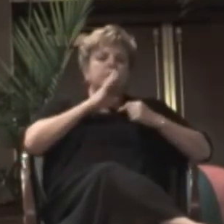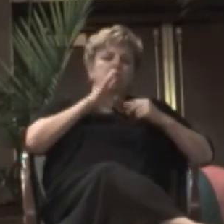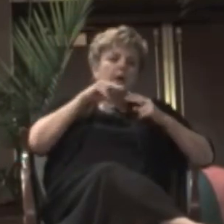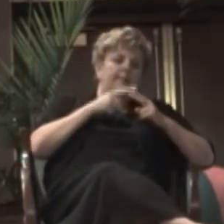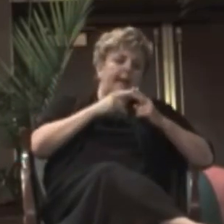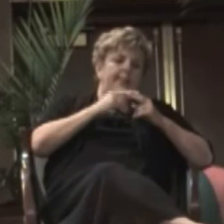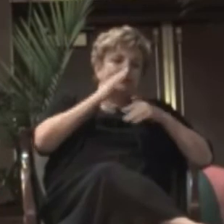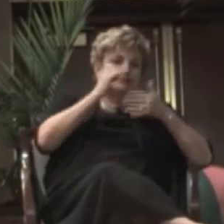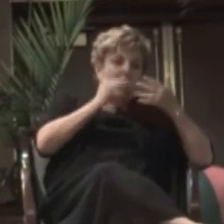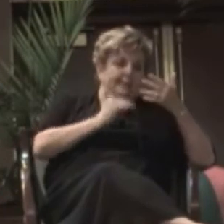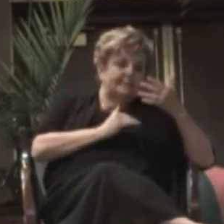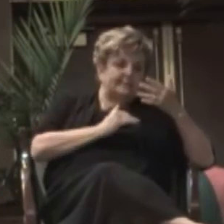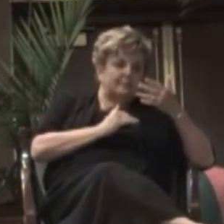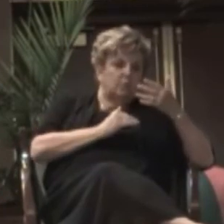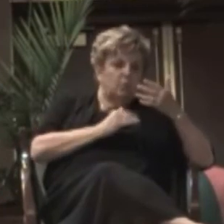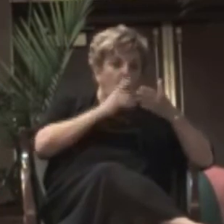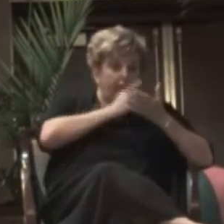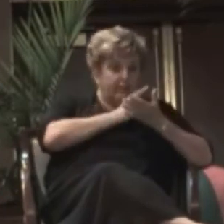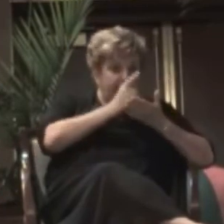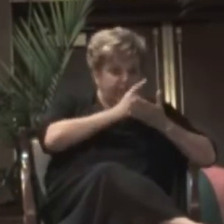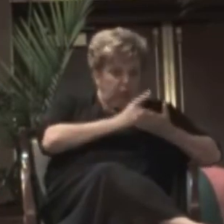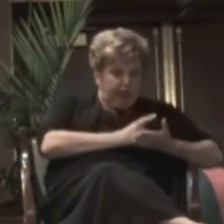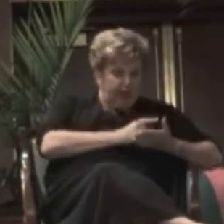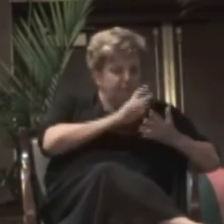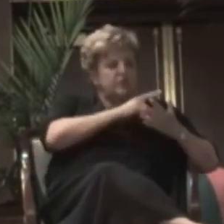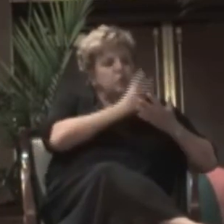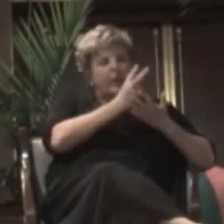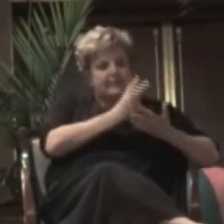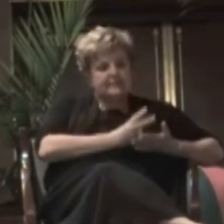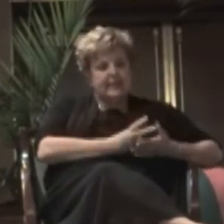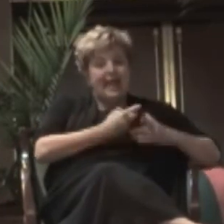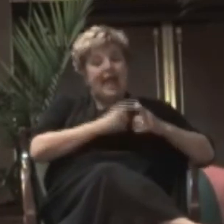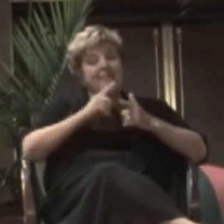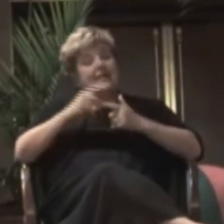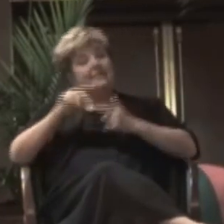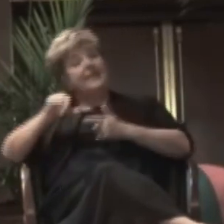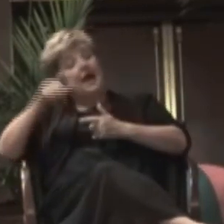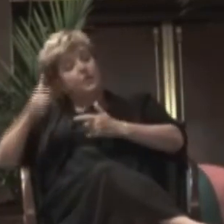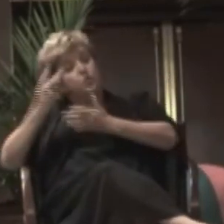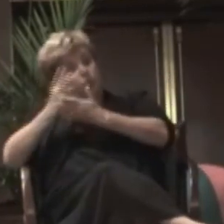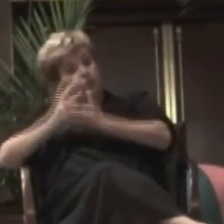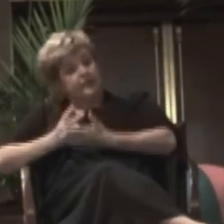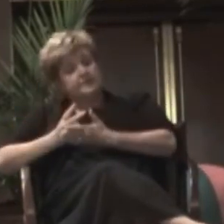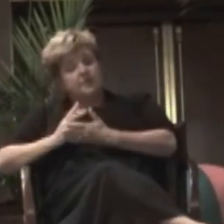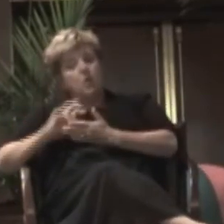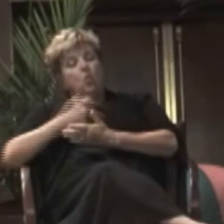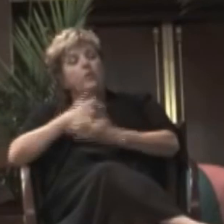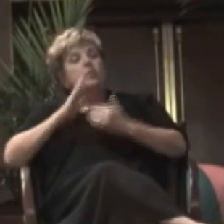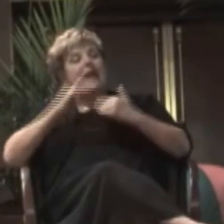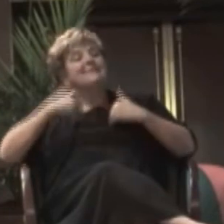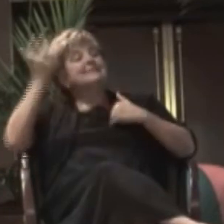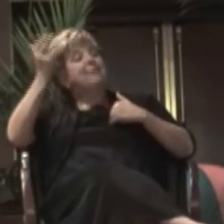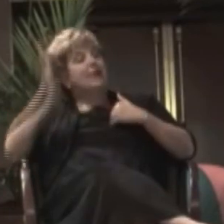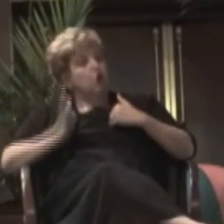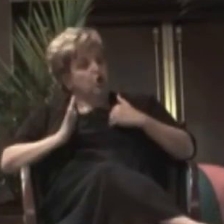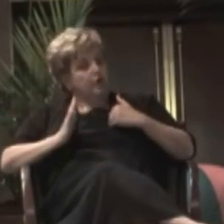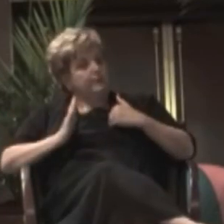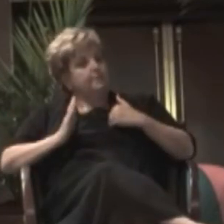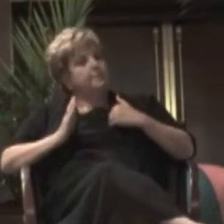us finding him. Nobody came in on a commitment and they did like we used to do so often now, like I do when I